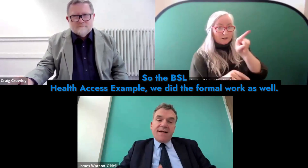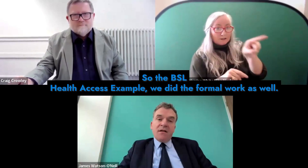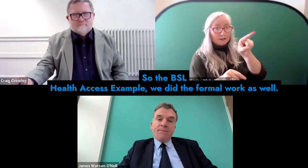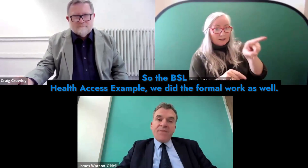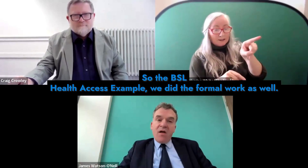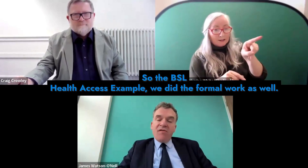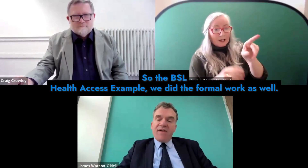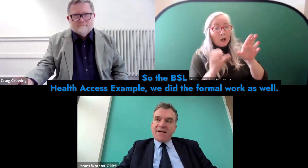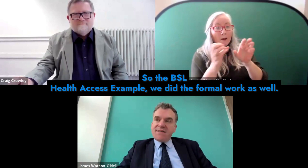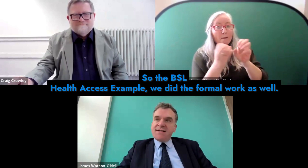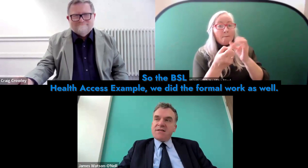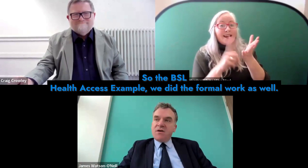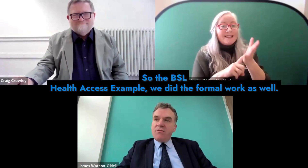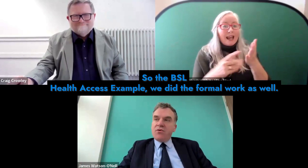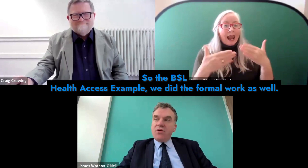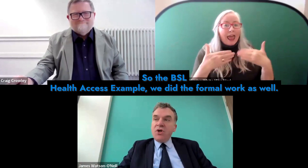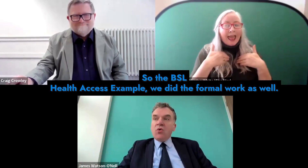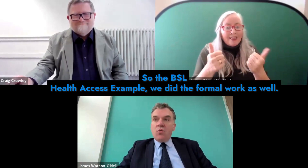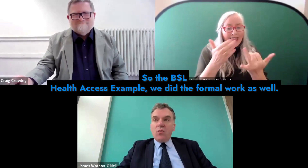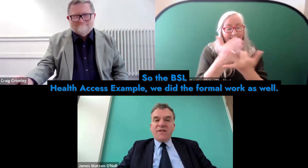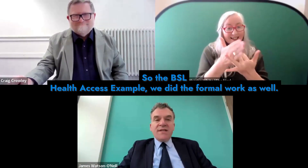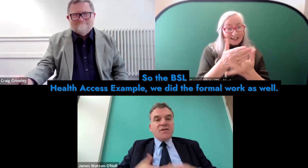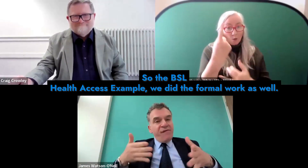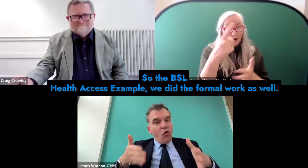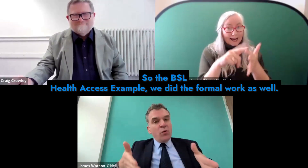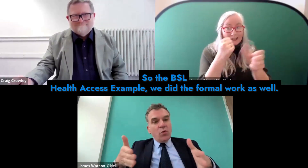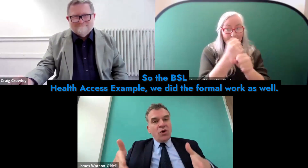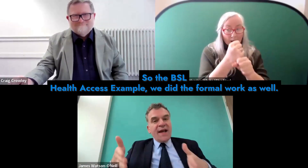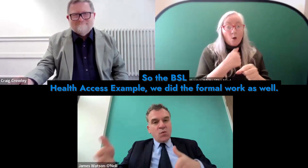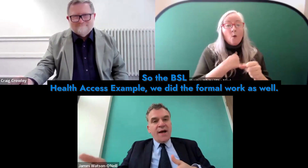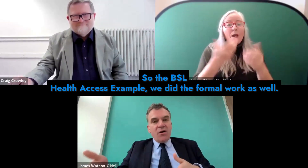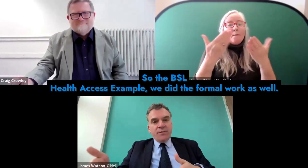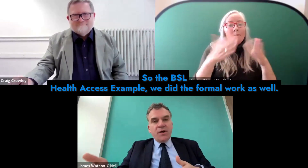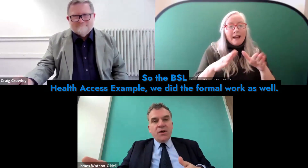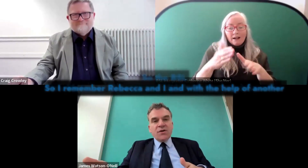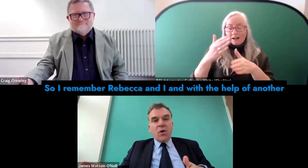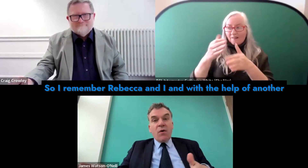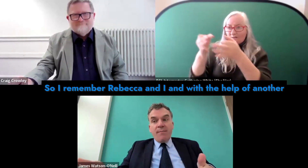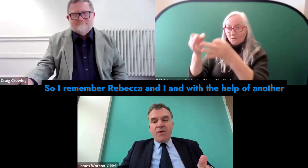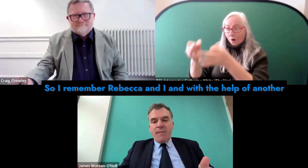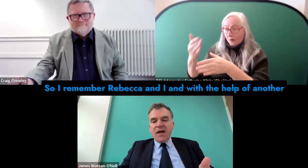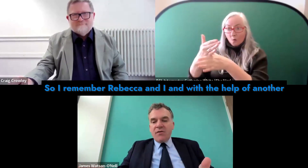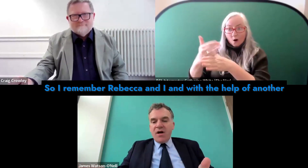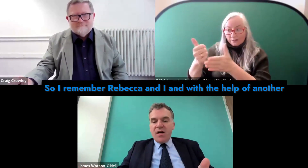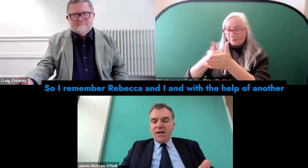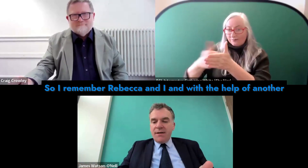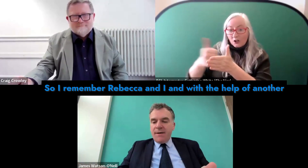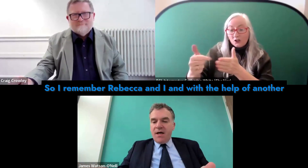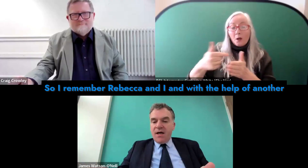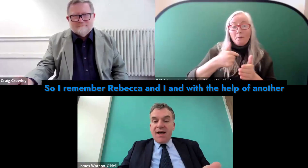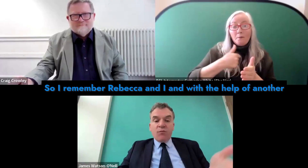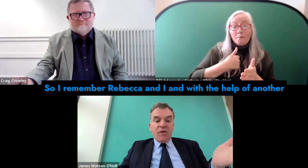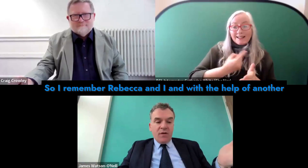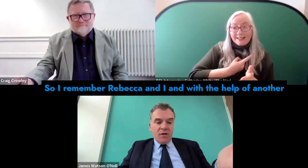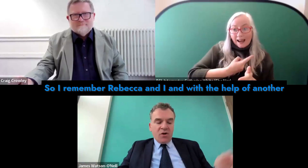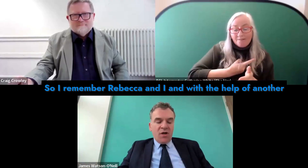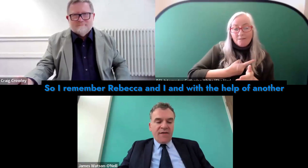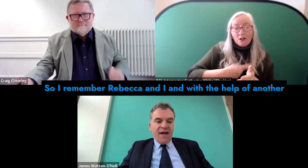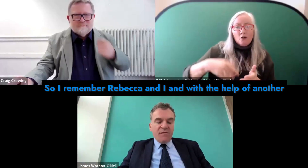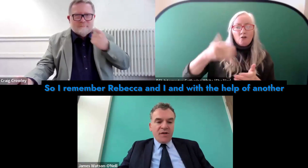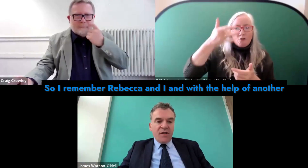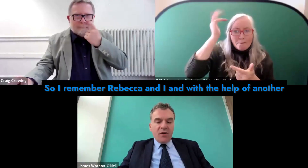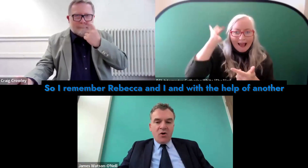the BSL Health Access example, we did the formal work as well. So I remember Rebecca and I, and with